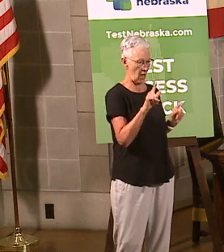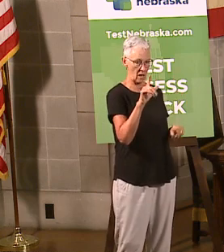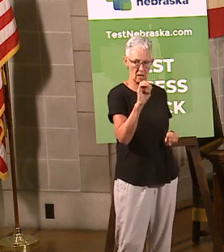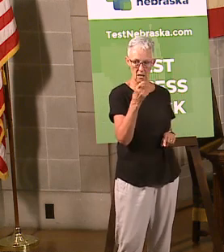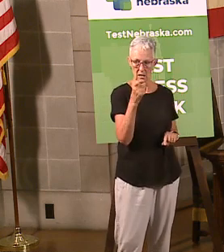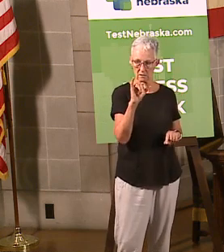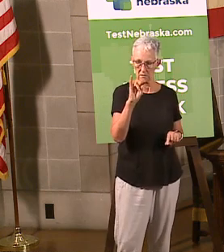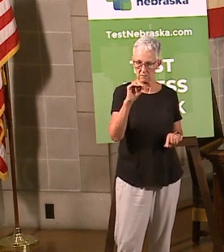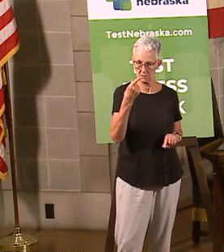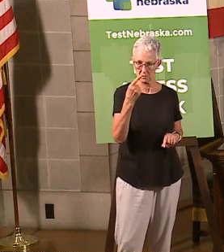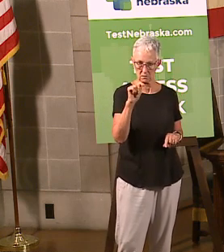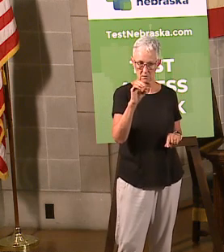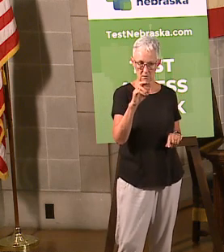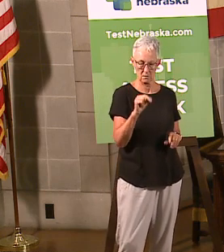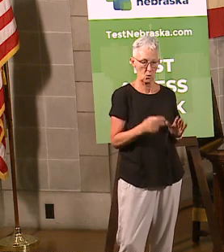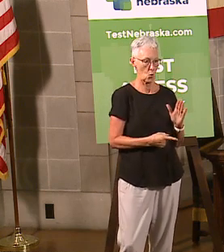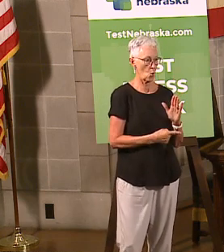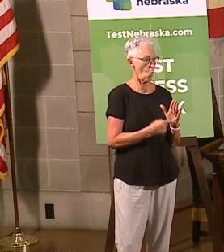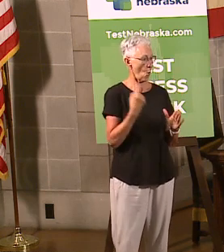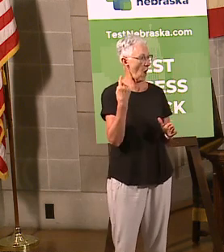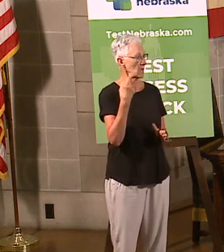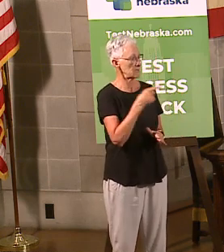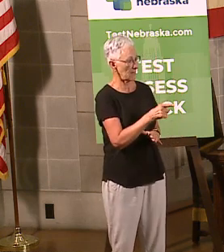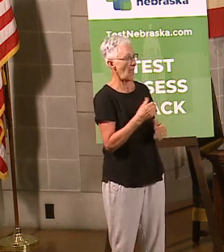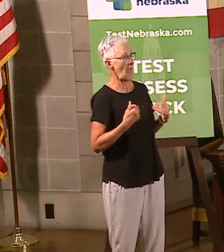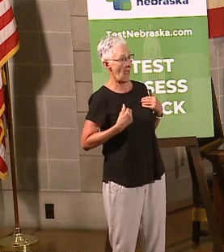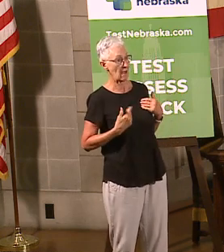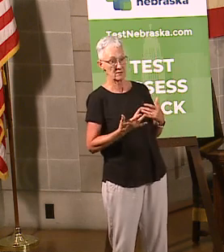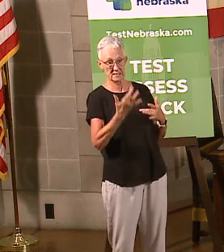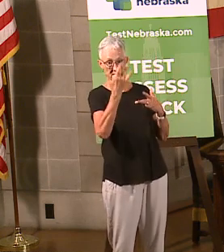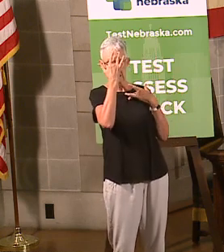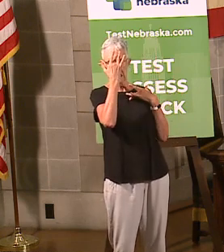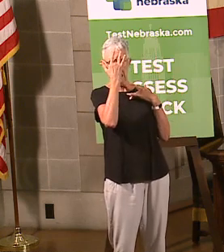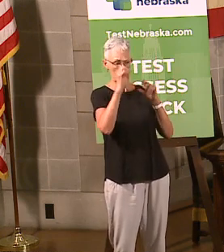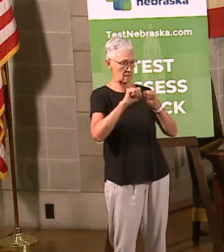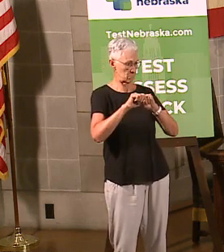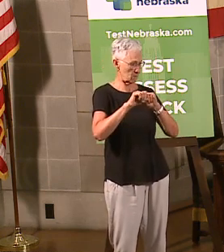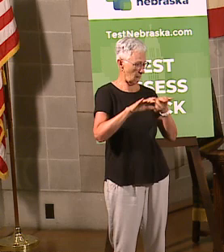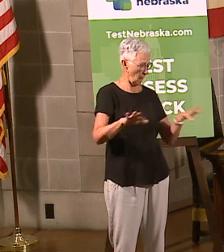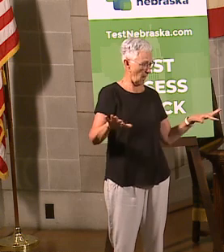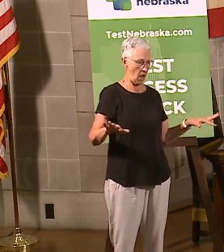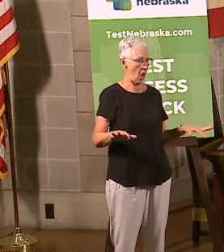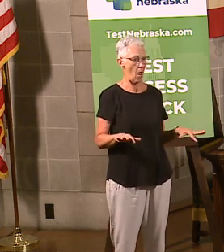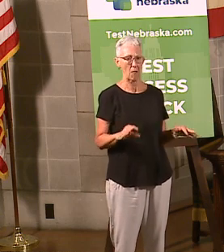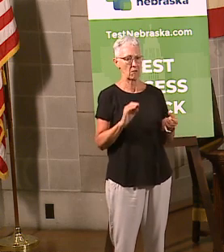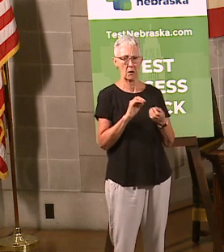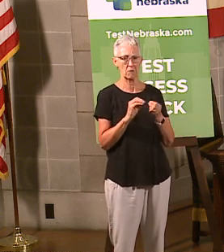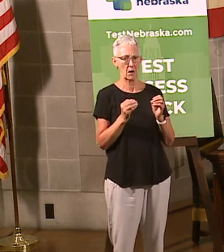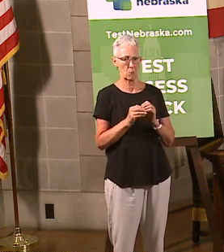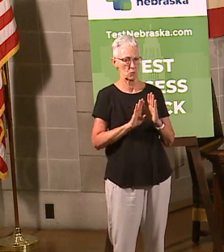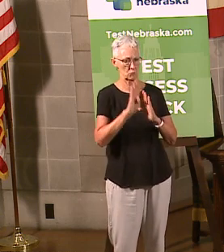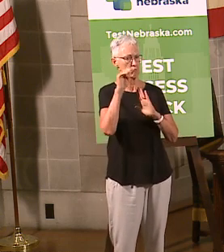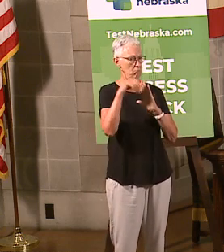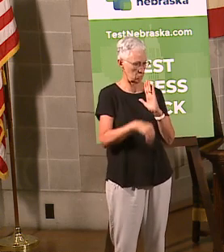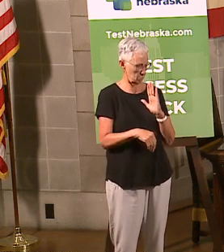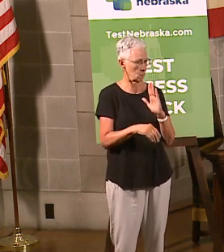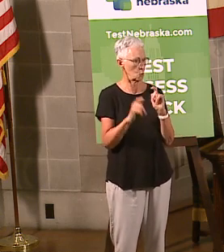that area gets over the initial phase, the initial surge, they've really settled down quite quickly.